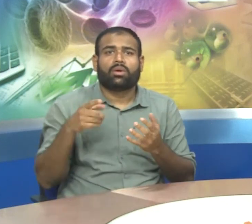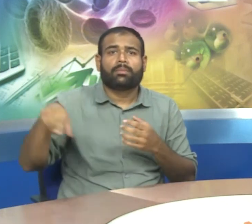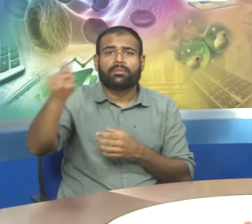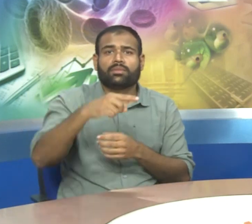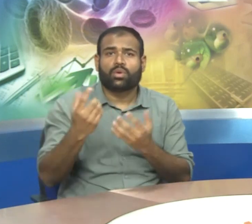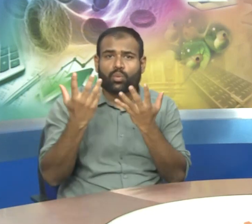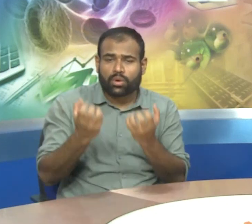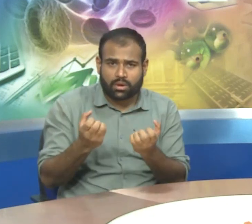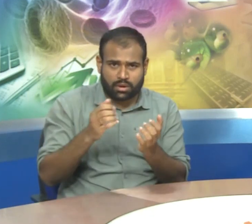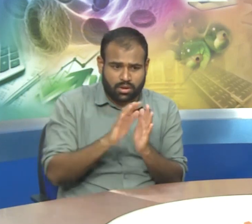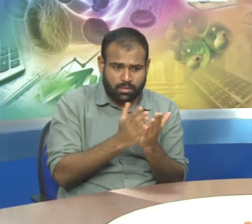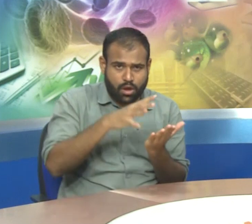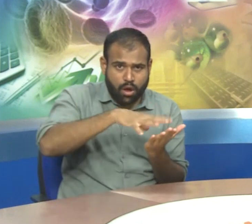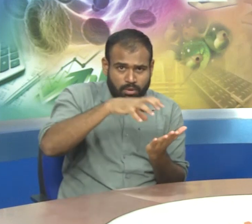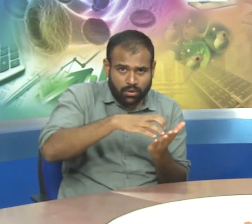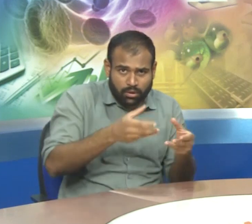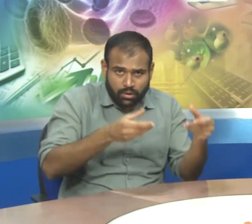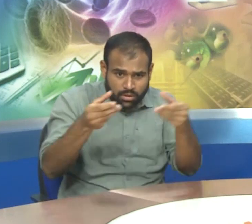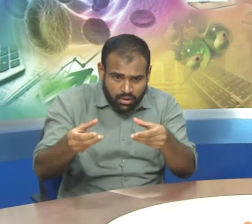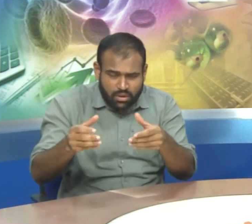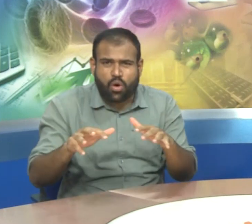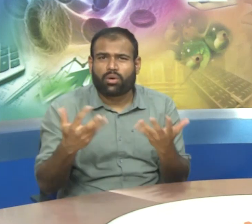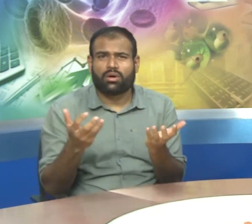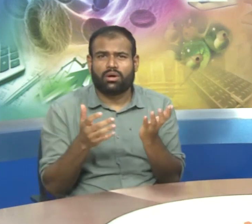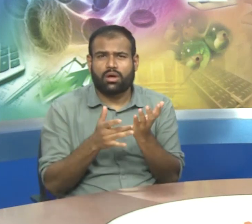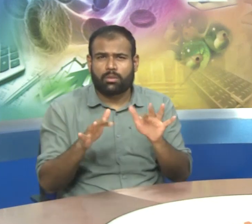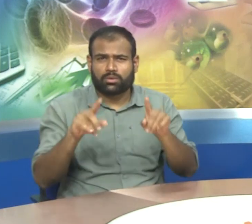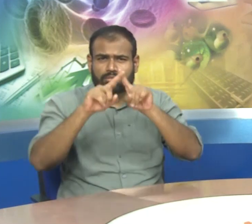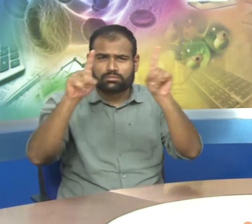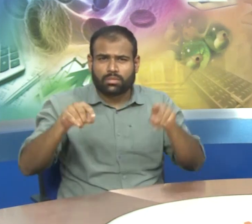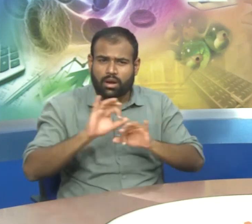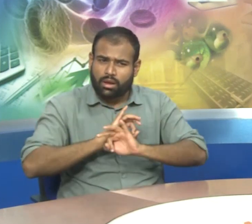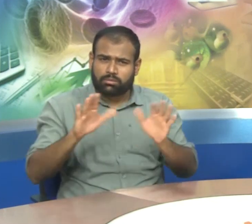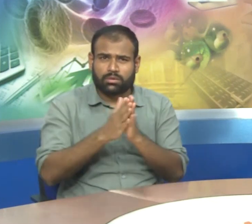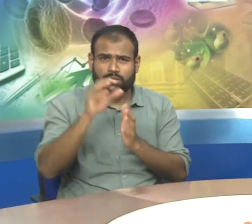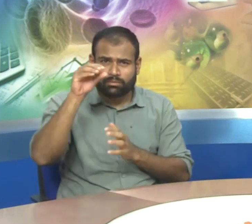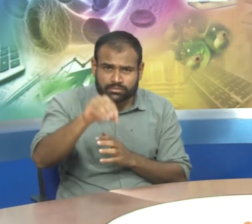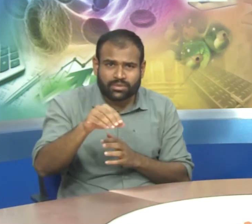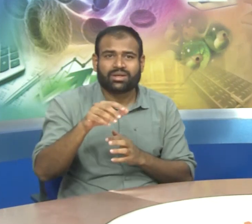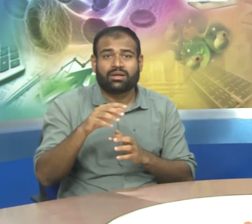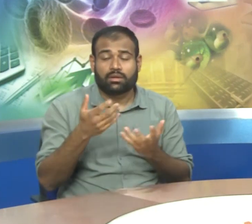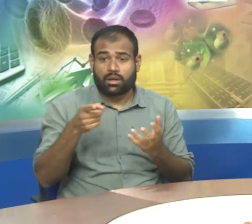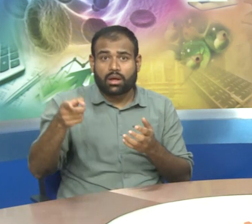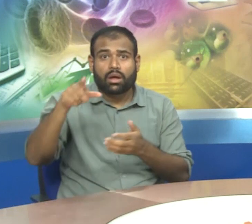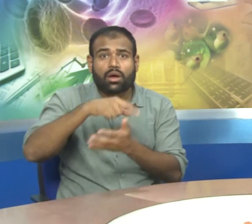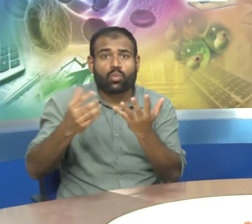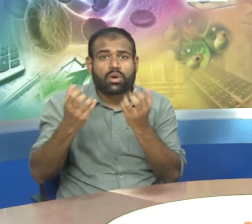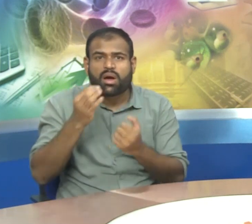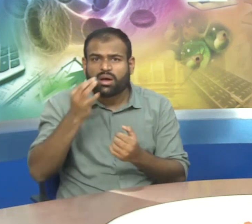Now here we would be talking about document delivery service. This service deals with the